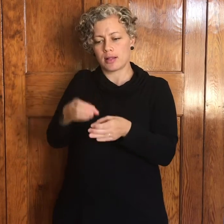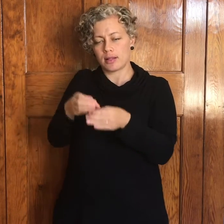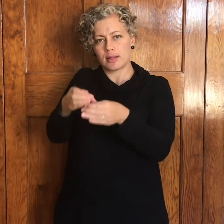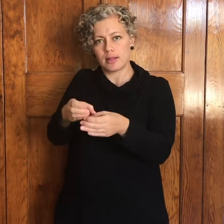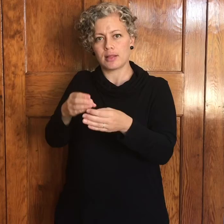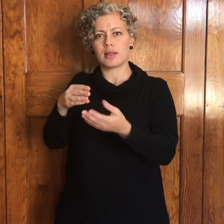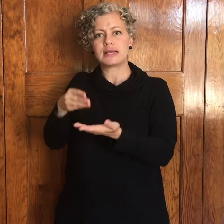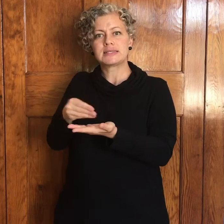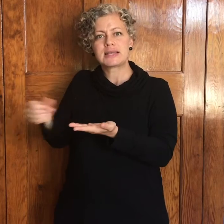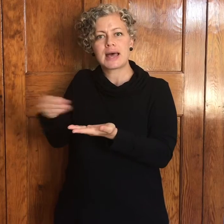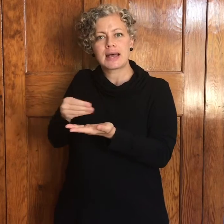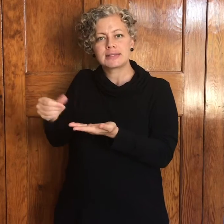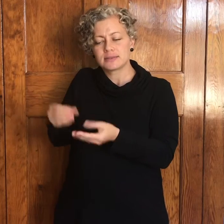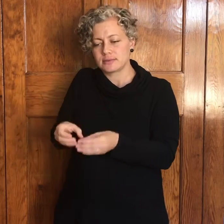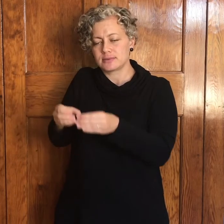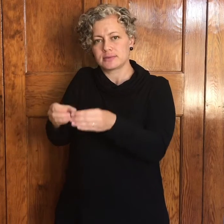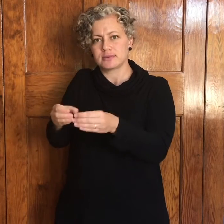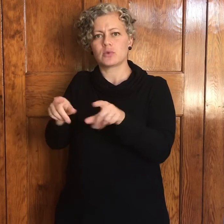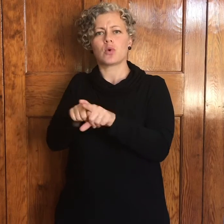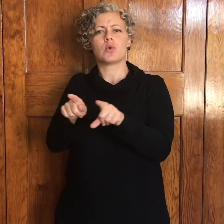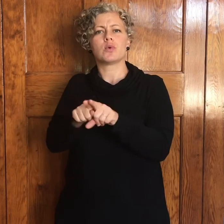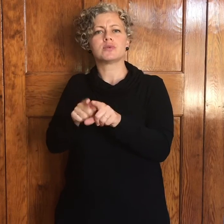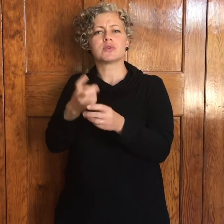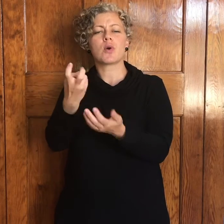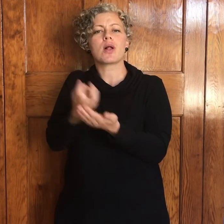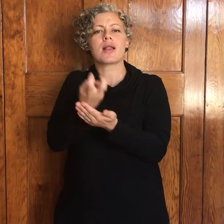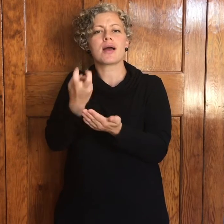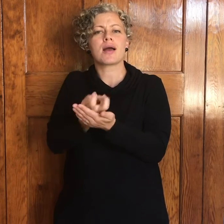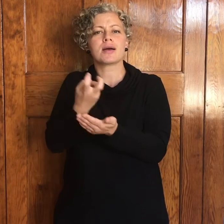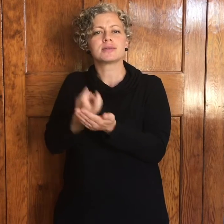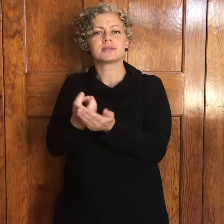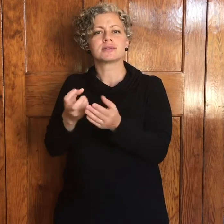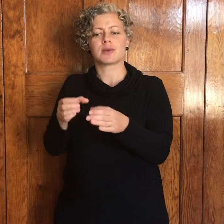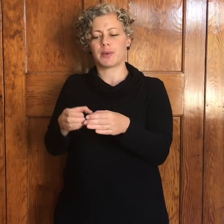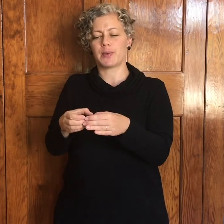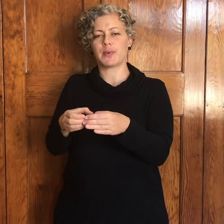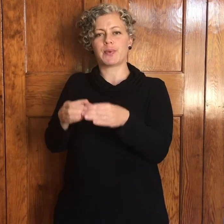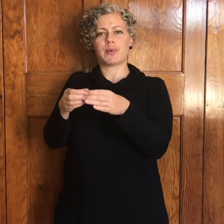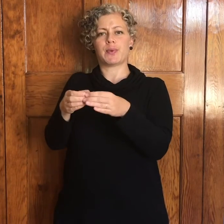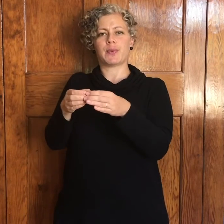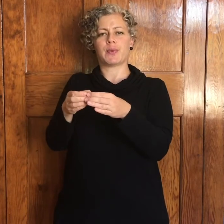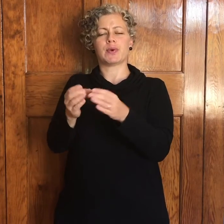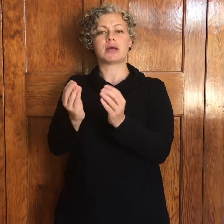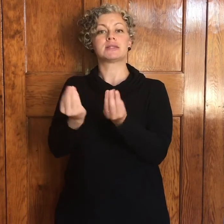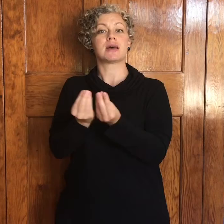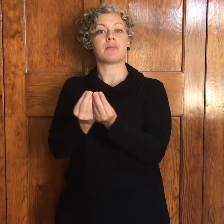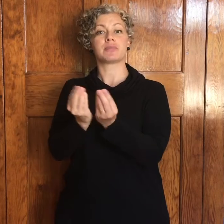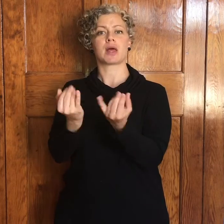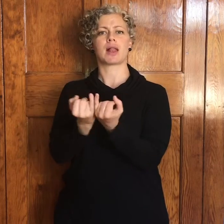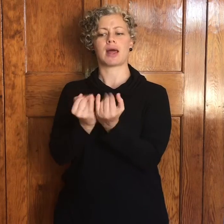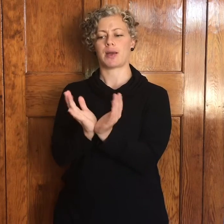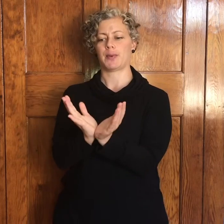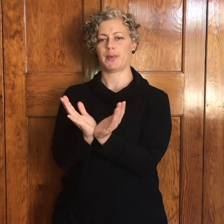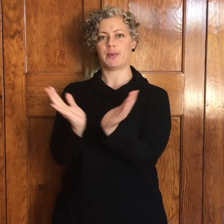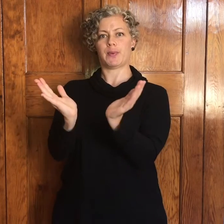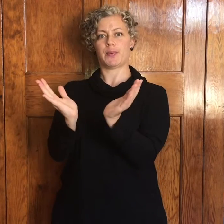glass vase. Geometric vases look great as a succulent